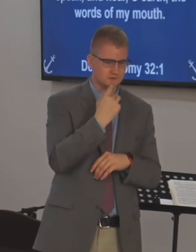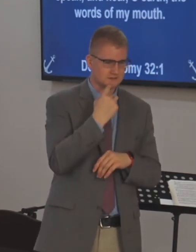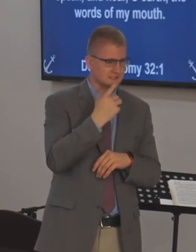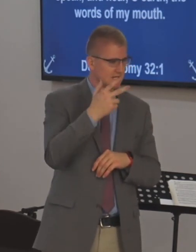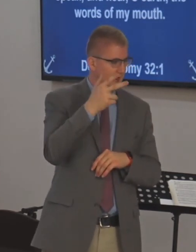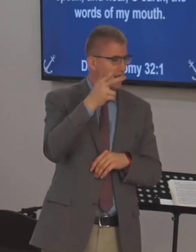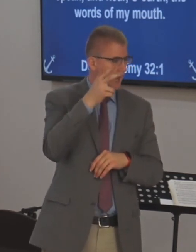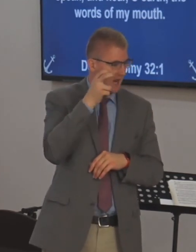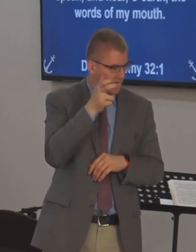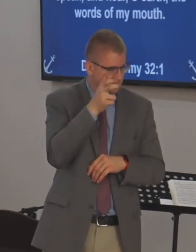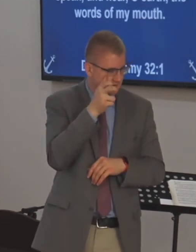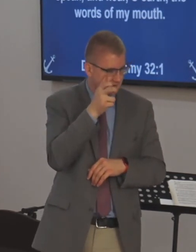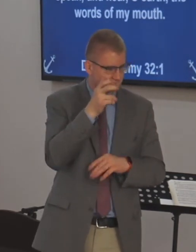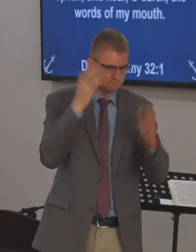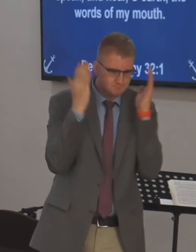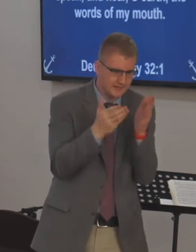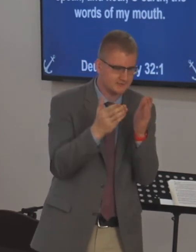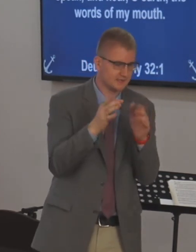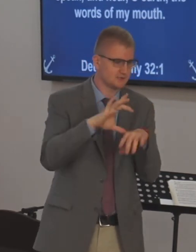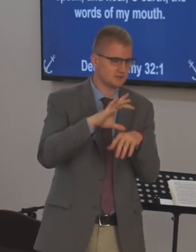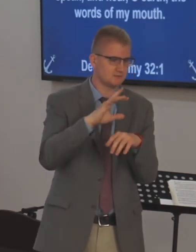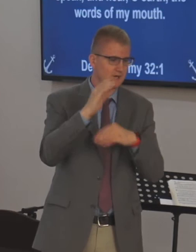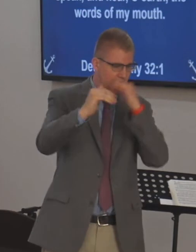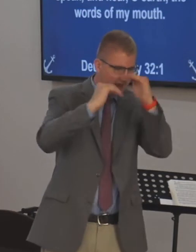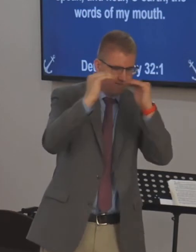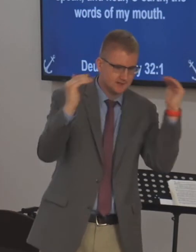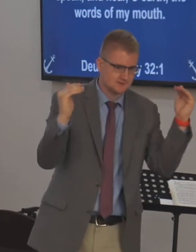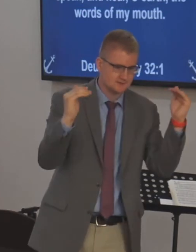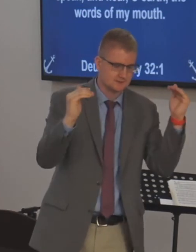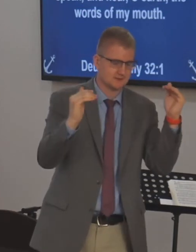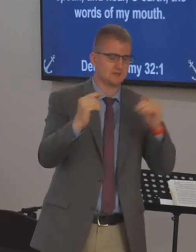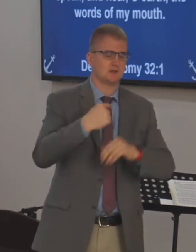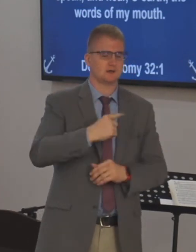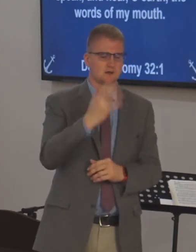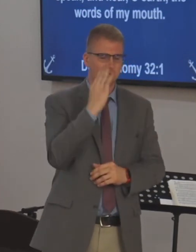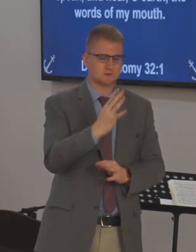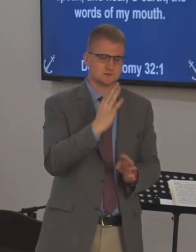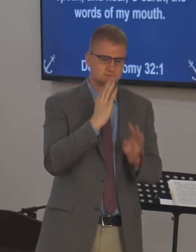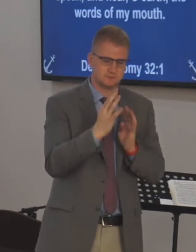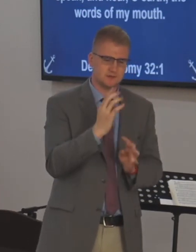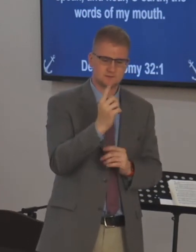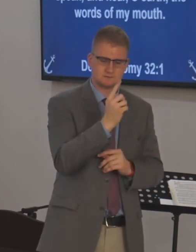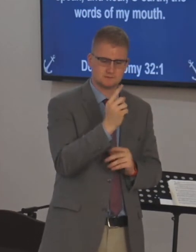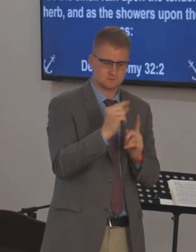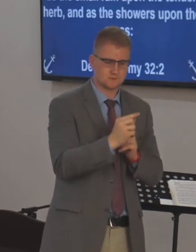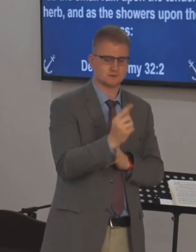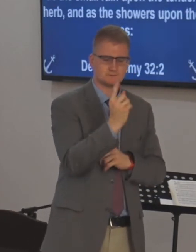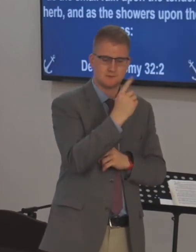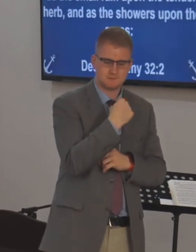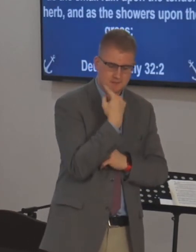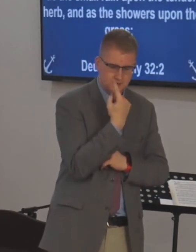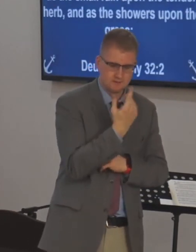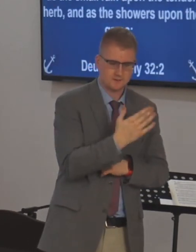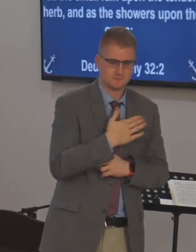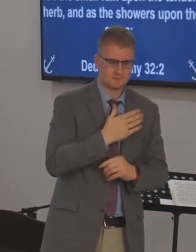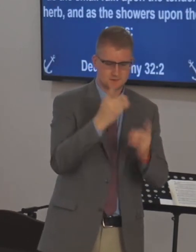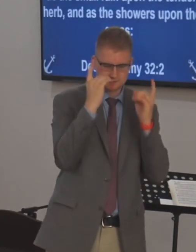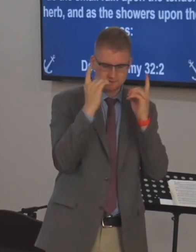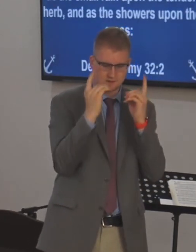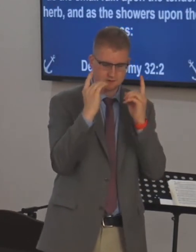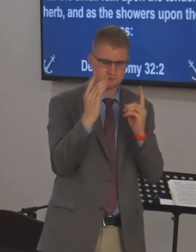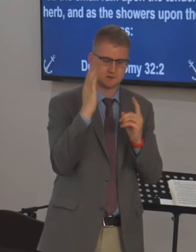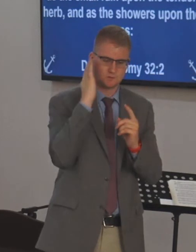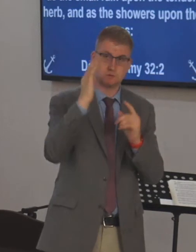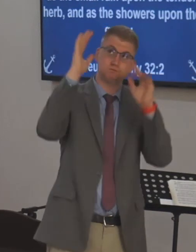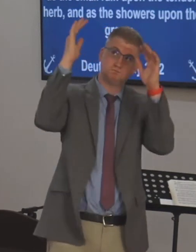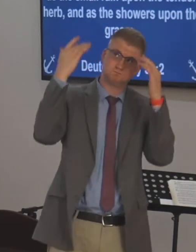will speak and hear, O earth, the words of my mouth. My doctrine shall drop as the rain.